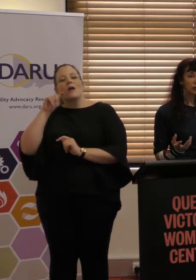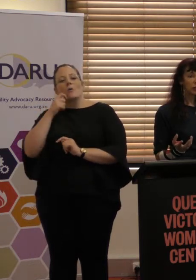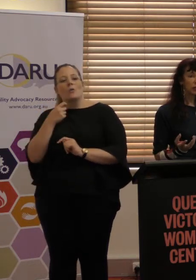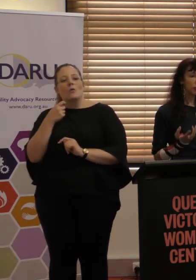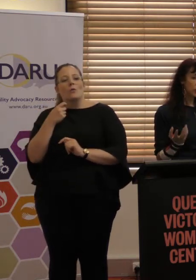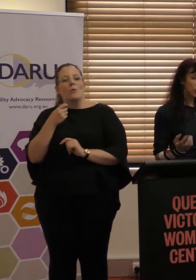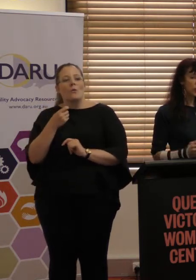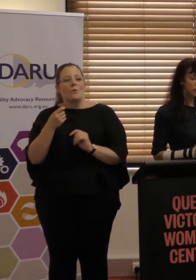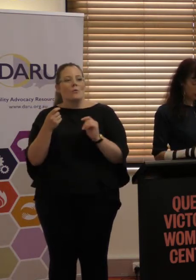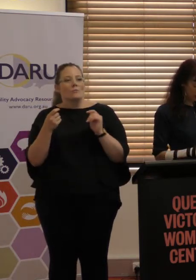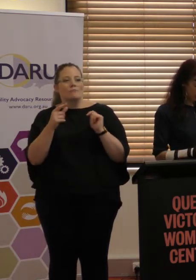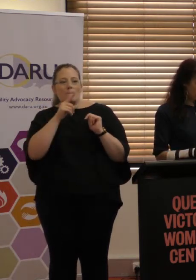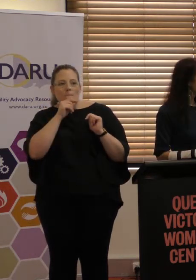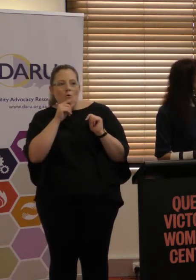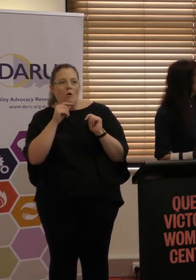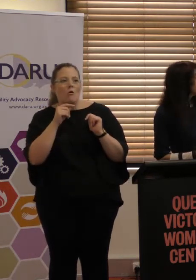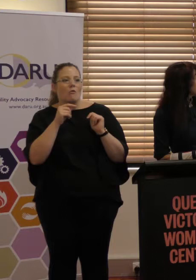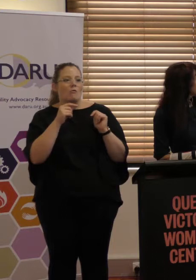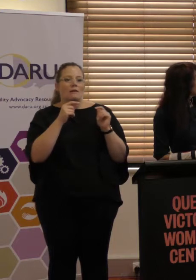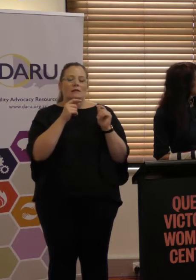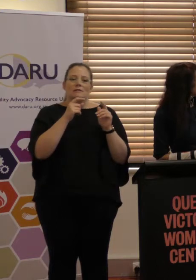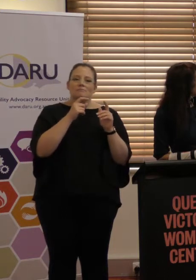Education resources and booklets.